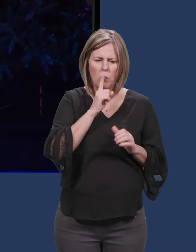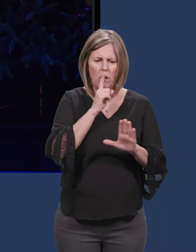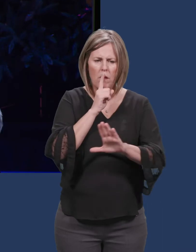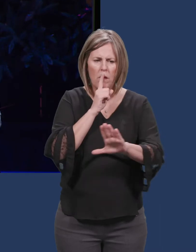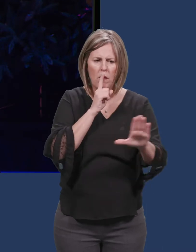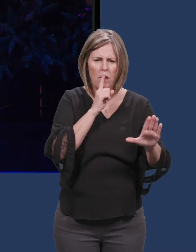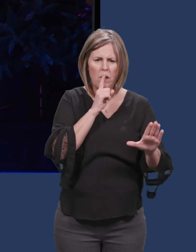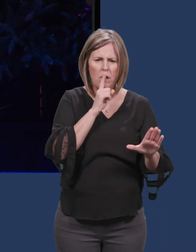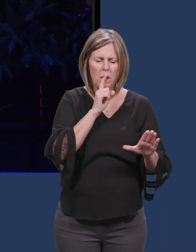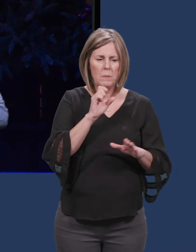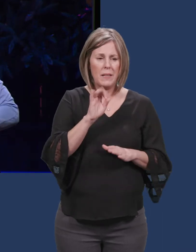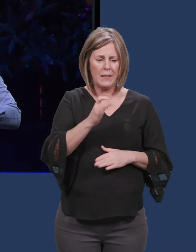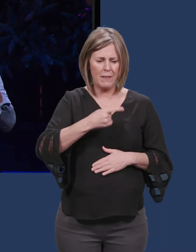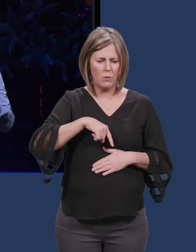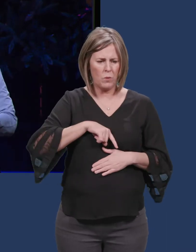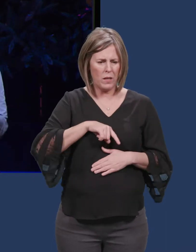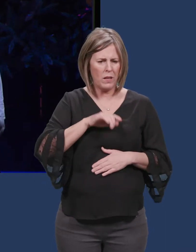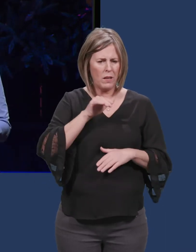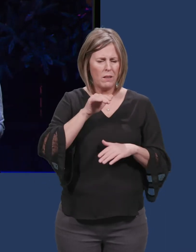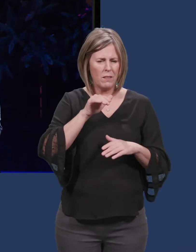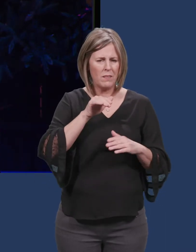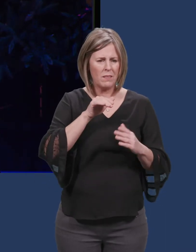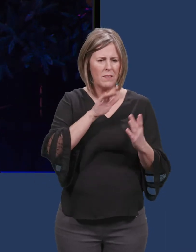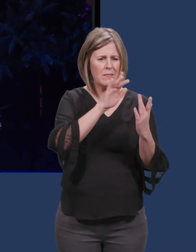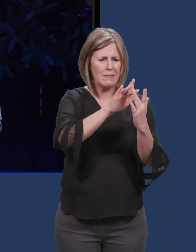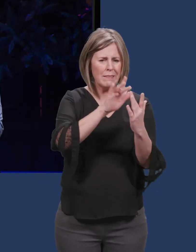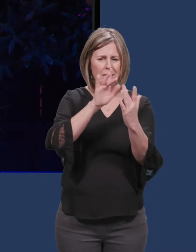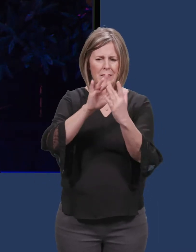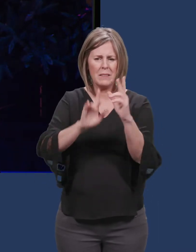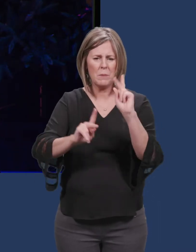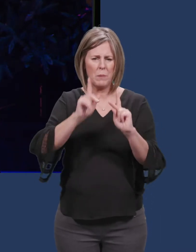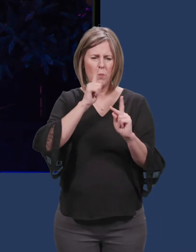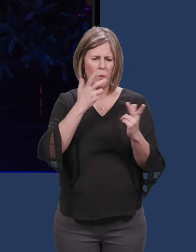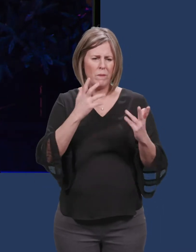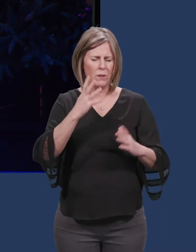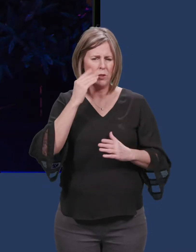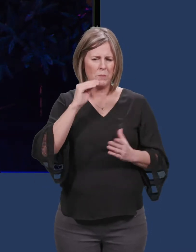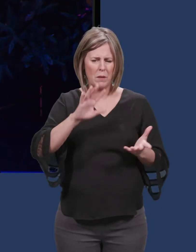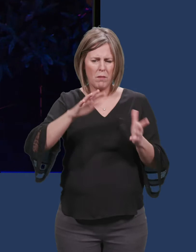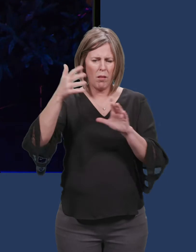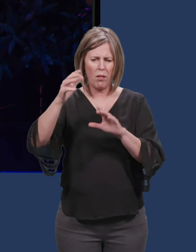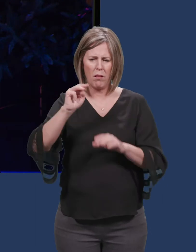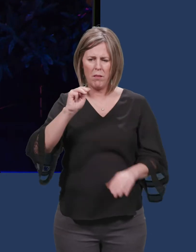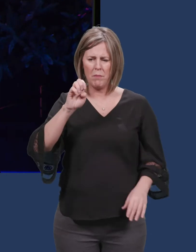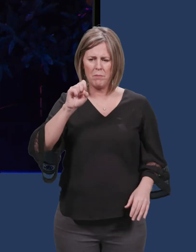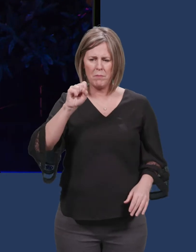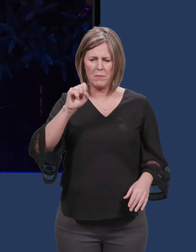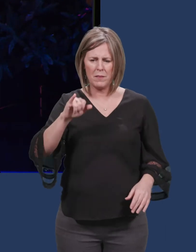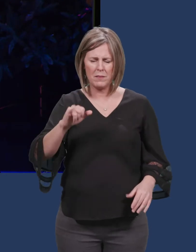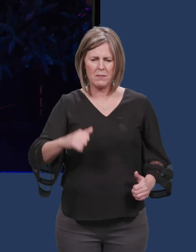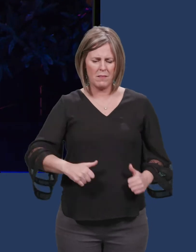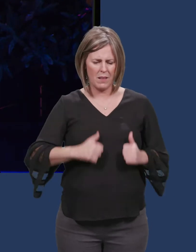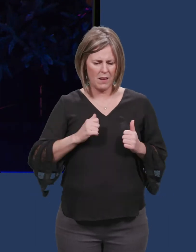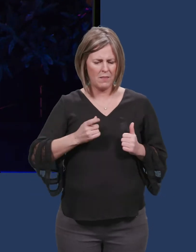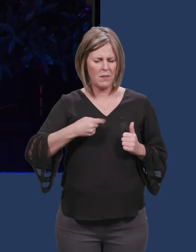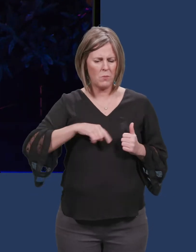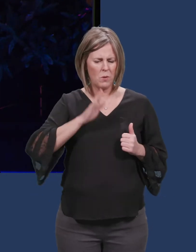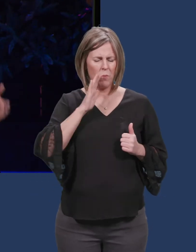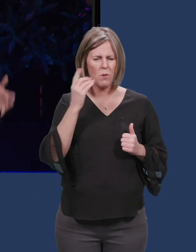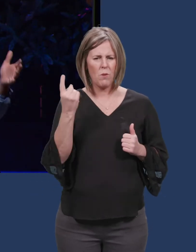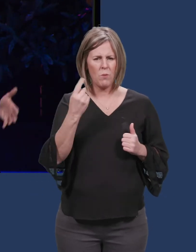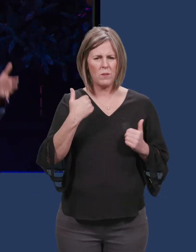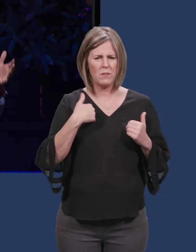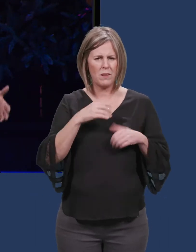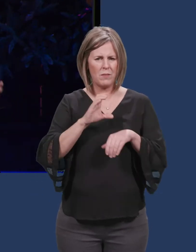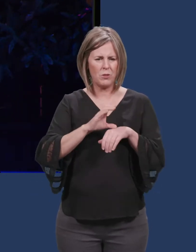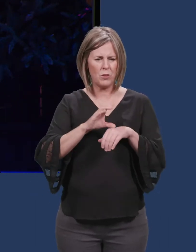like me and you, people with our own messiness, people with our own baggage, then we're always going to be a church that